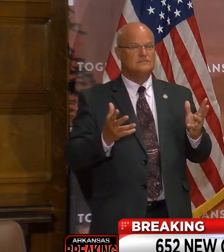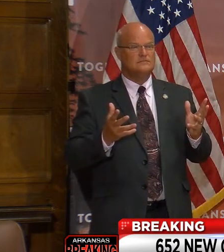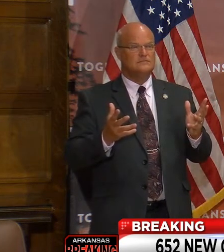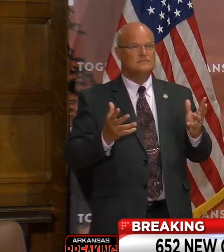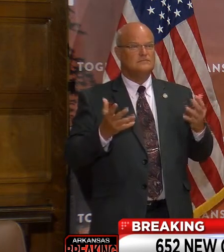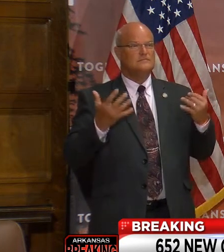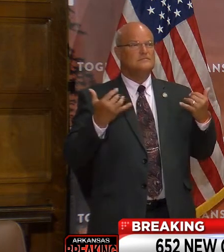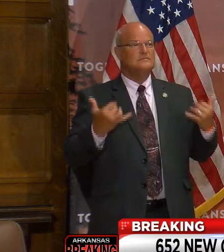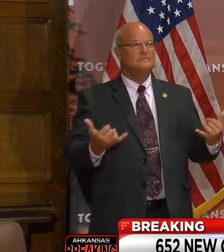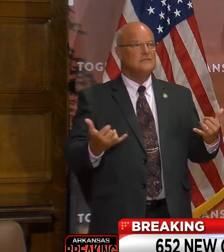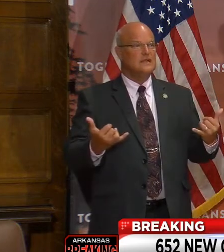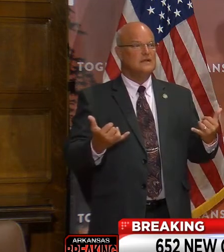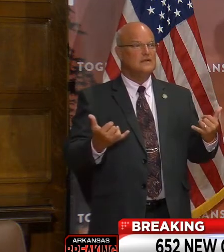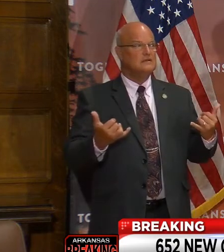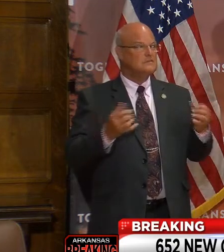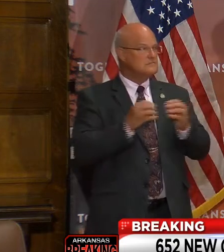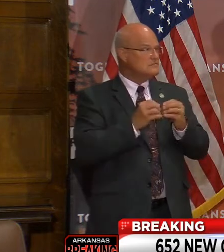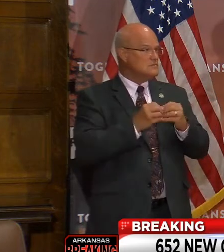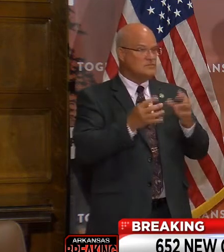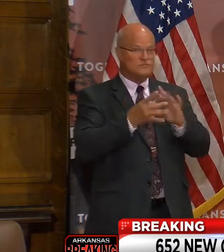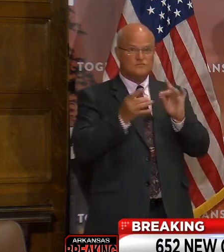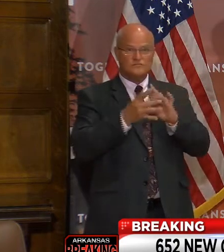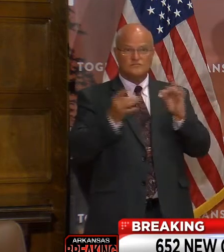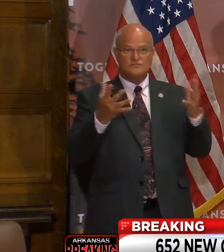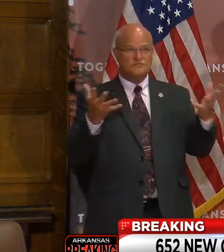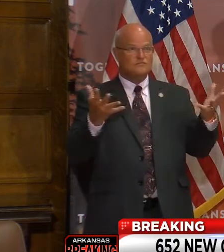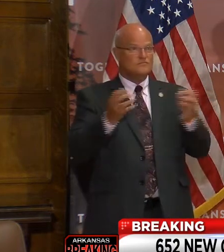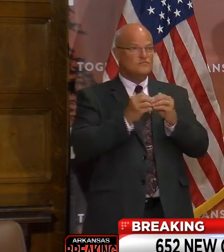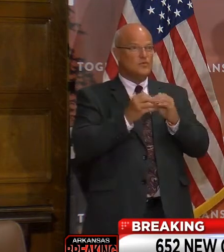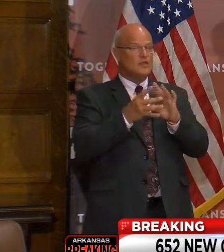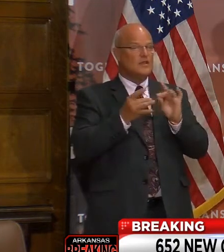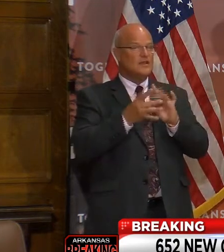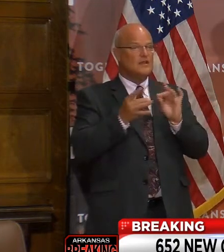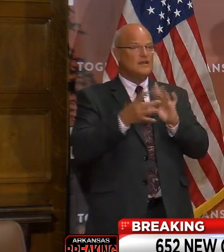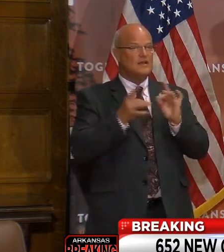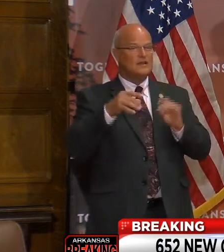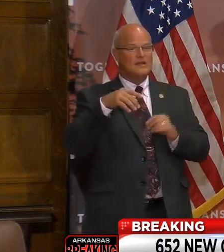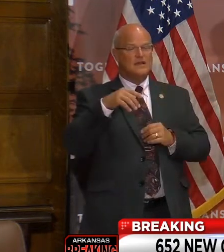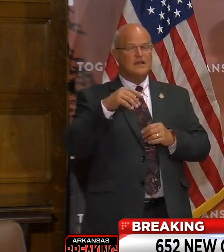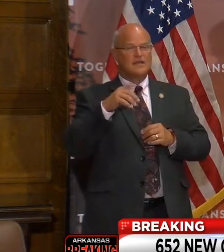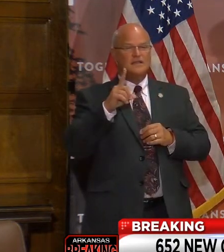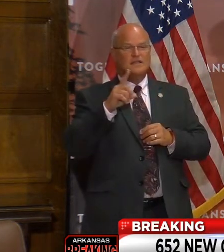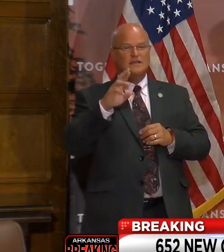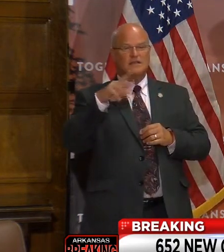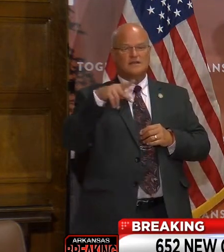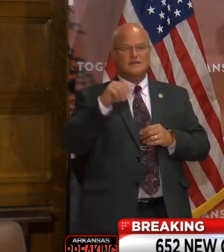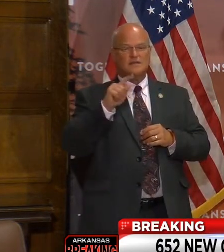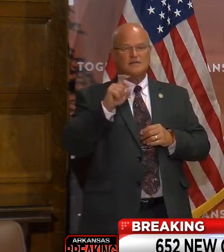With that, did anybody else have, Dr. Patterson, I know you were probably jumping to say something on some of those questions. Are you good?